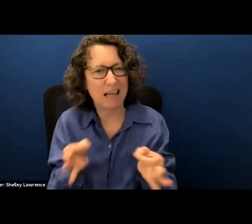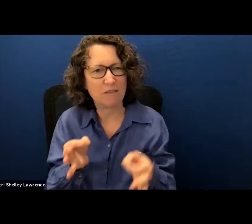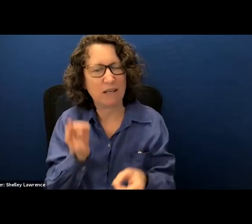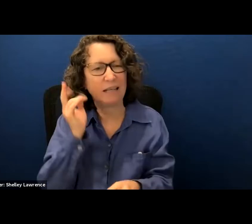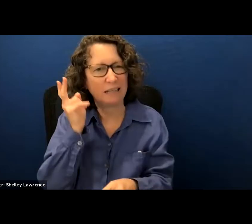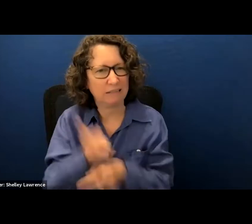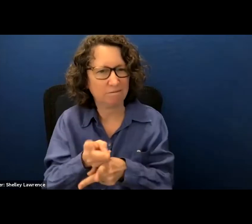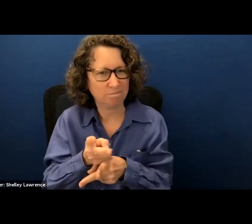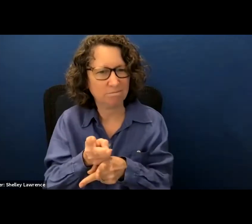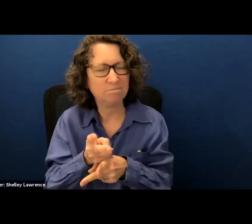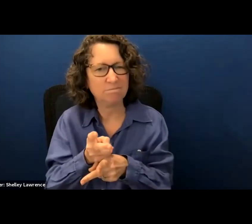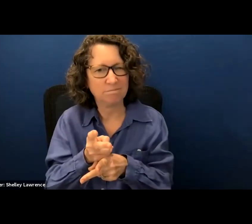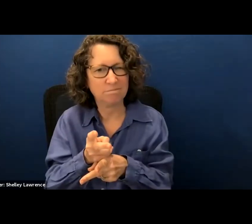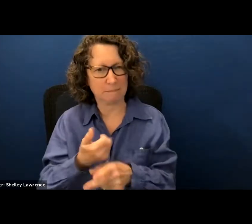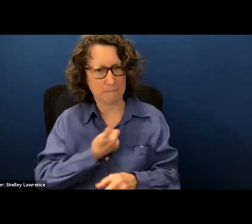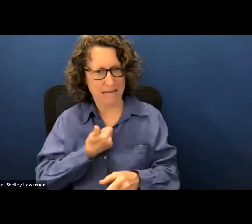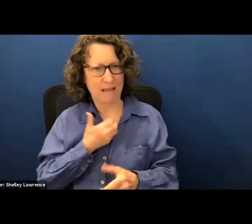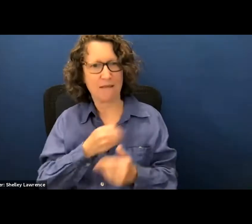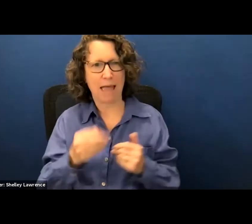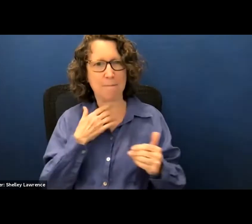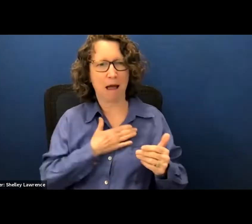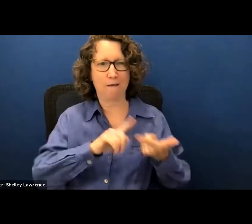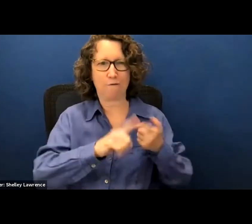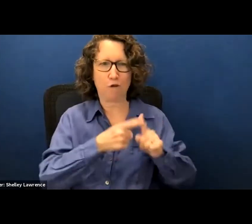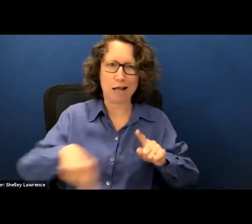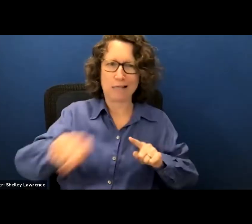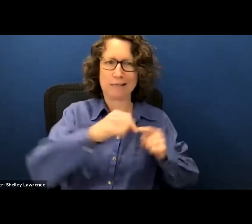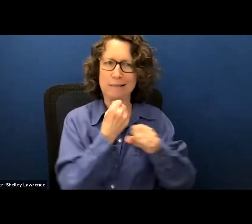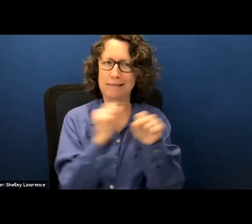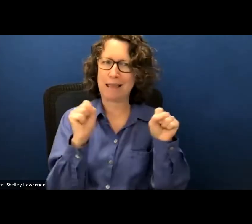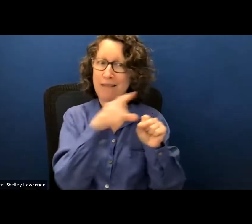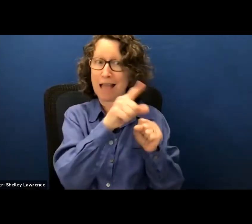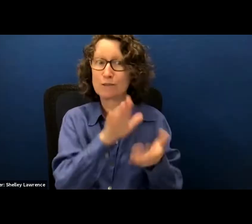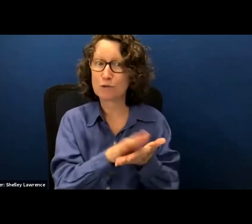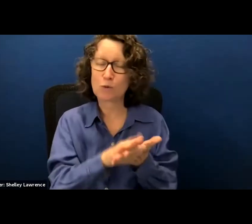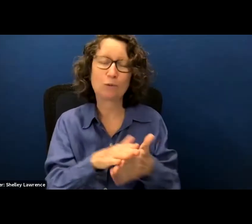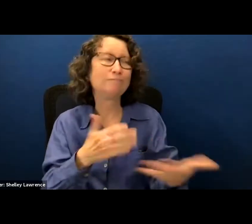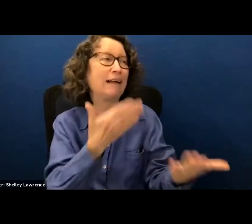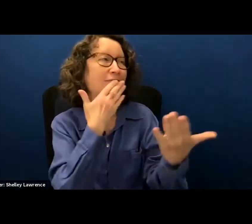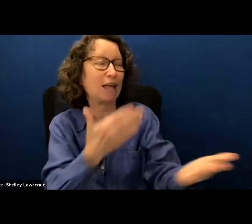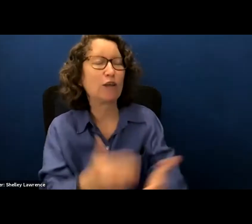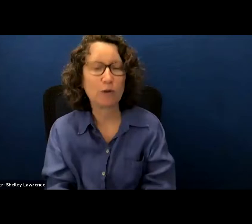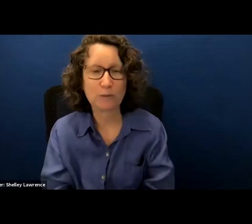keeps myself and my peers more safe at school. So thank you.